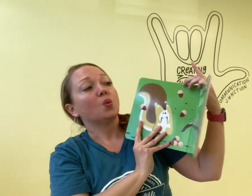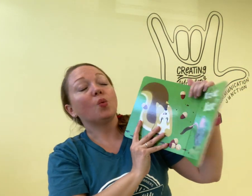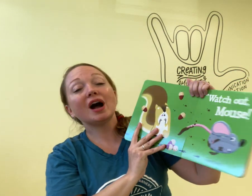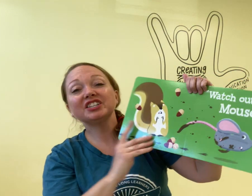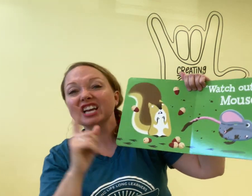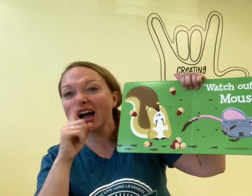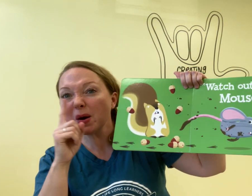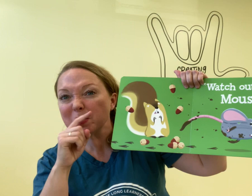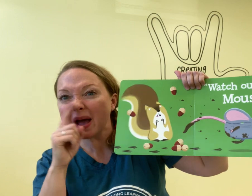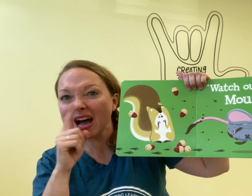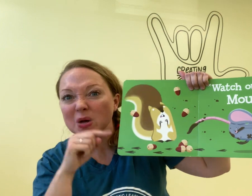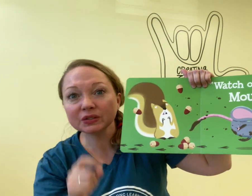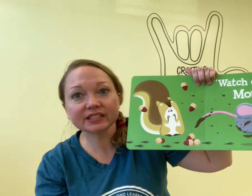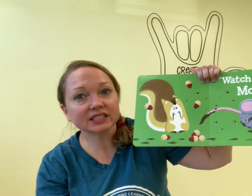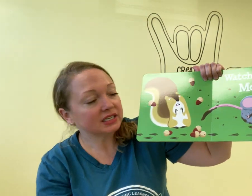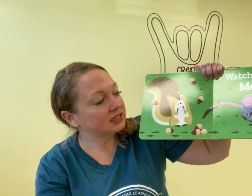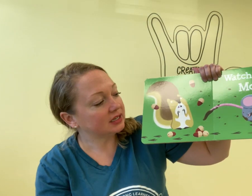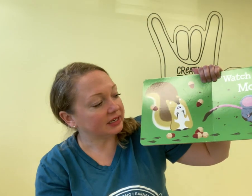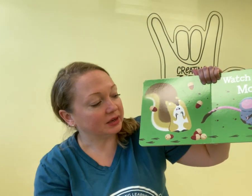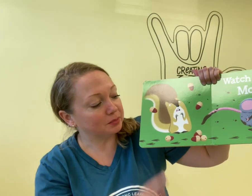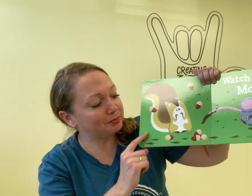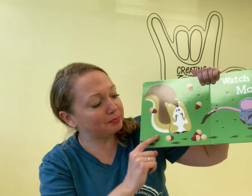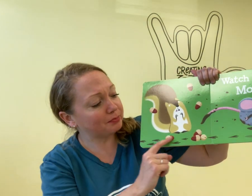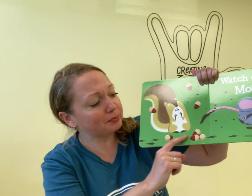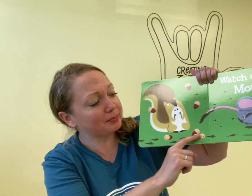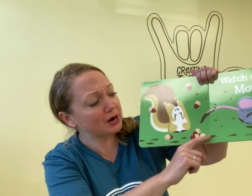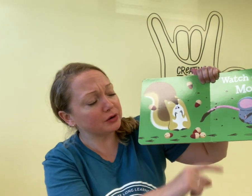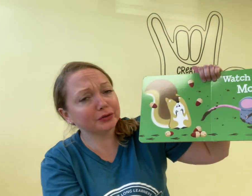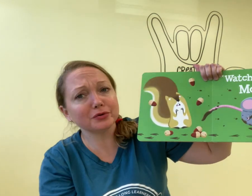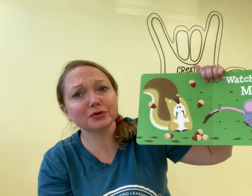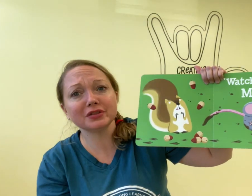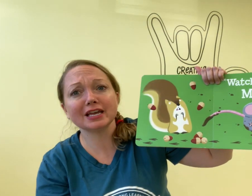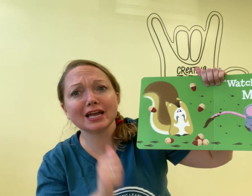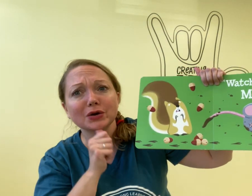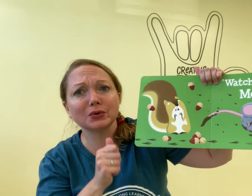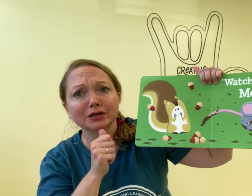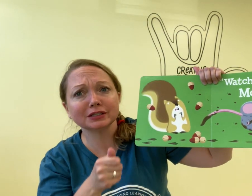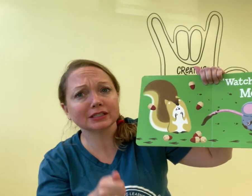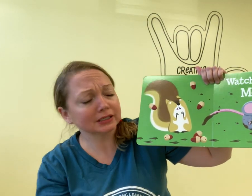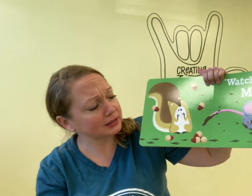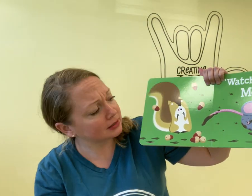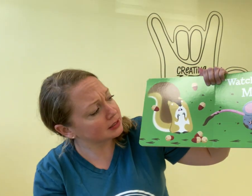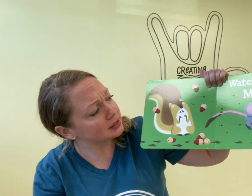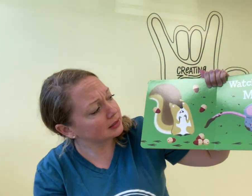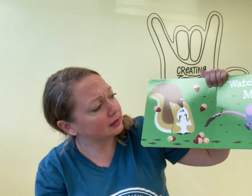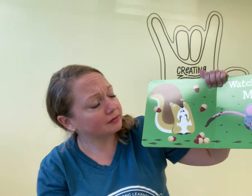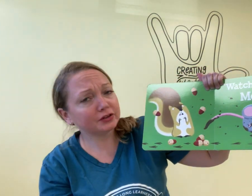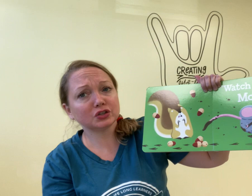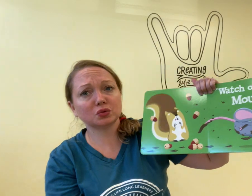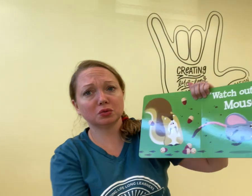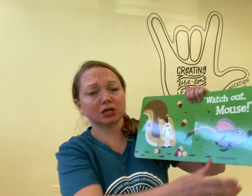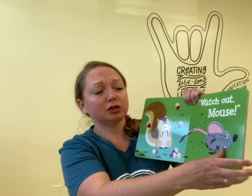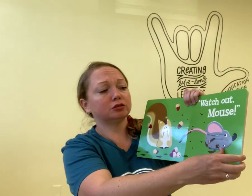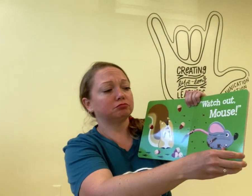Watch out, Mouse! And he barreled through the acorns for the squirrel.